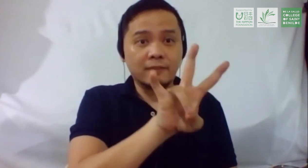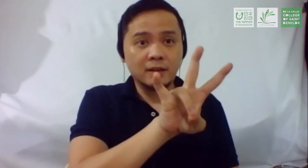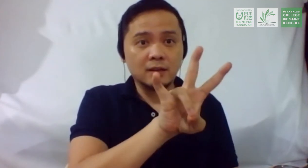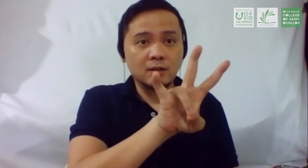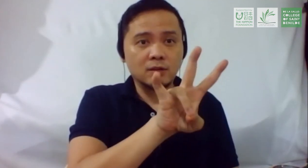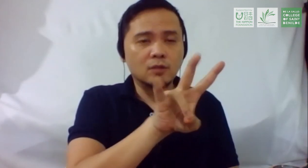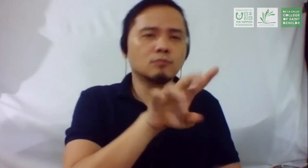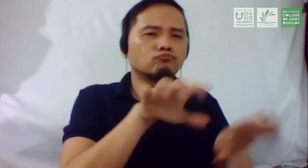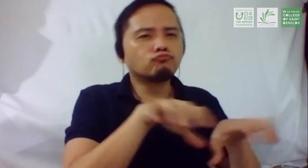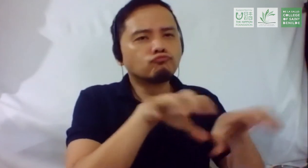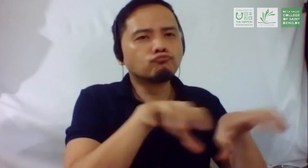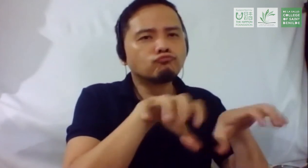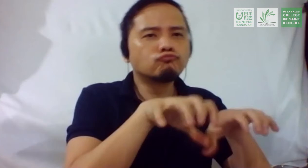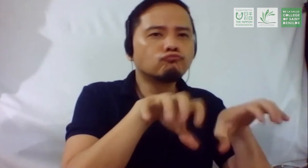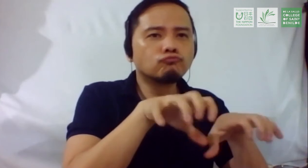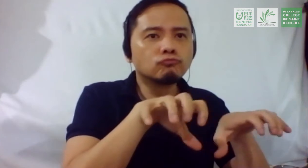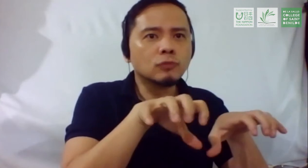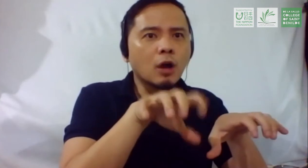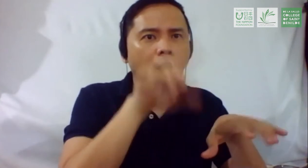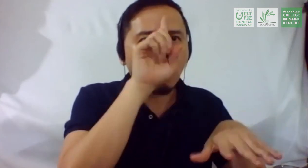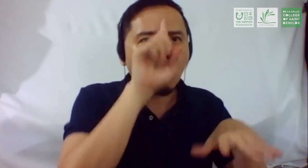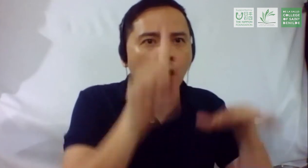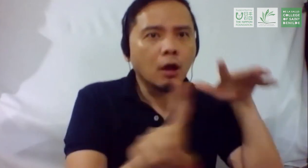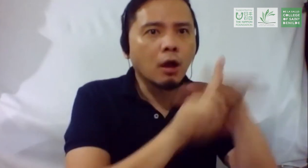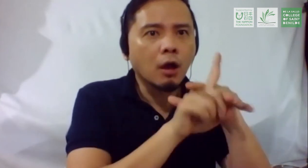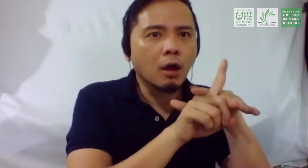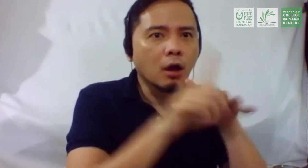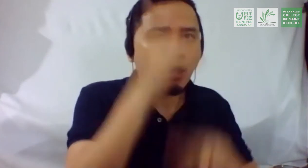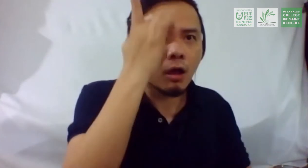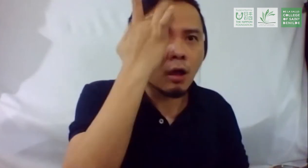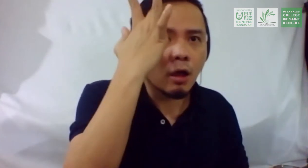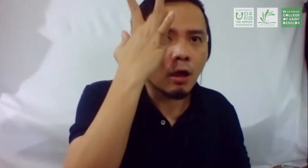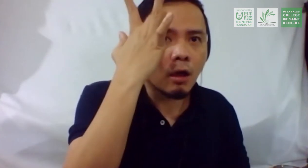anyway, I'm just saying, at any time you have questions, ask.